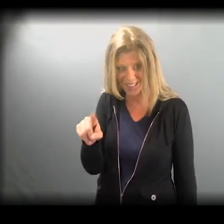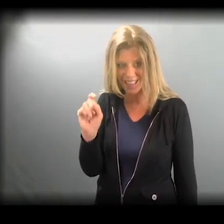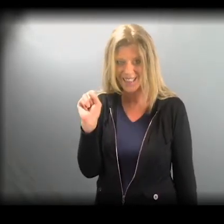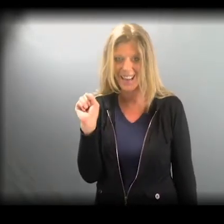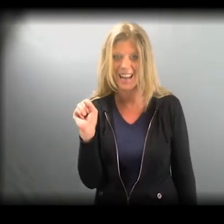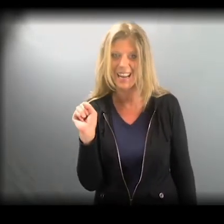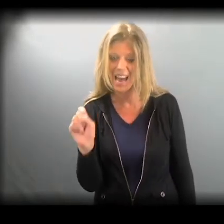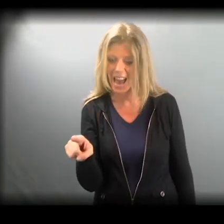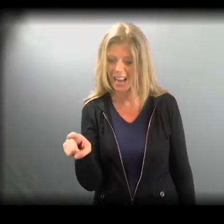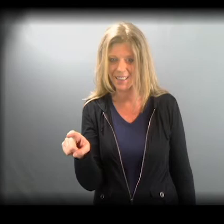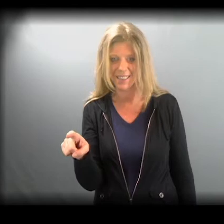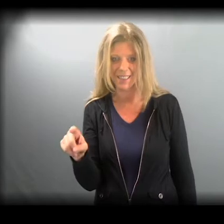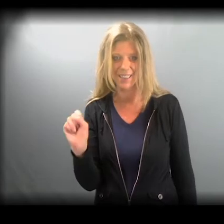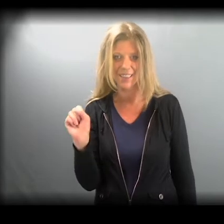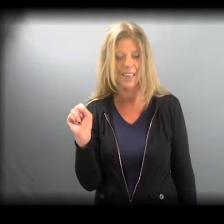like that. Answer.